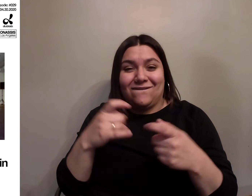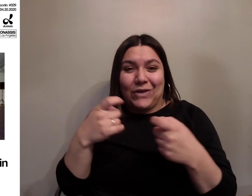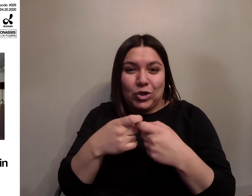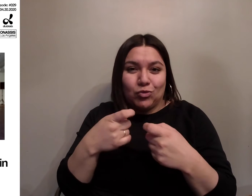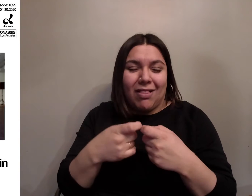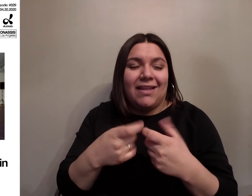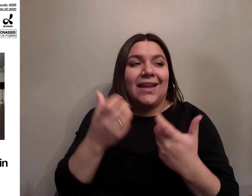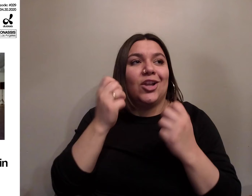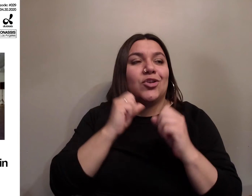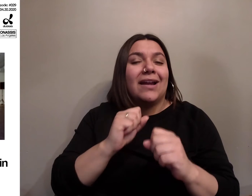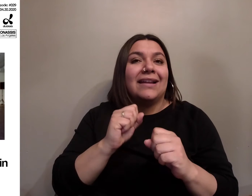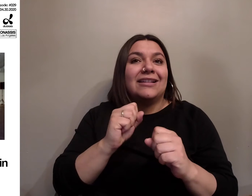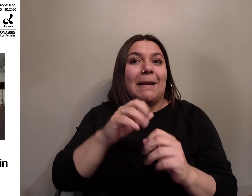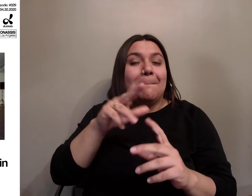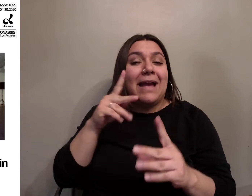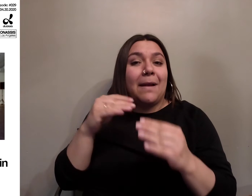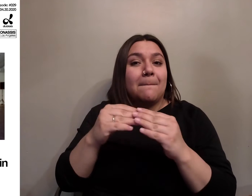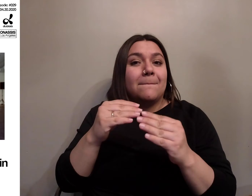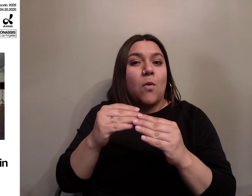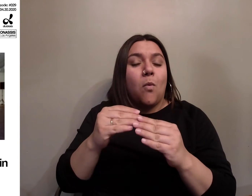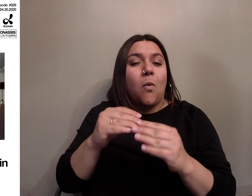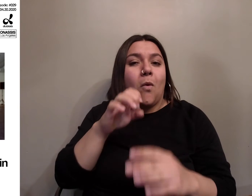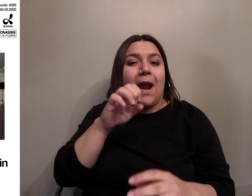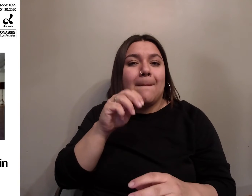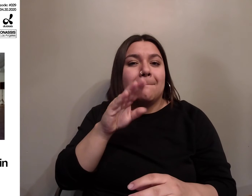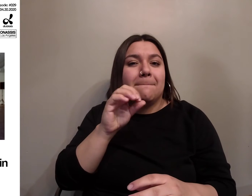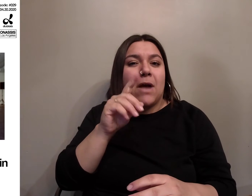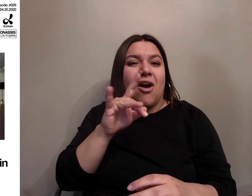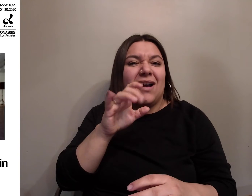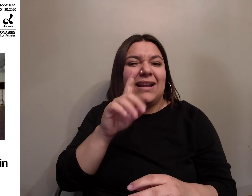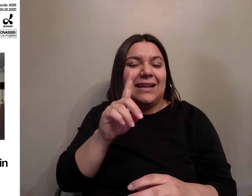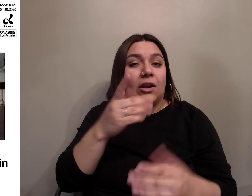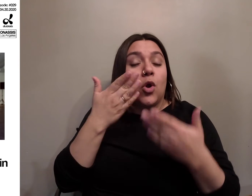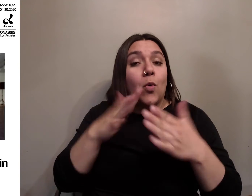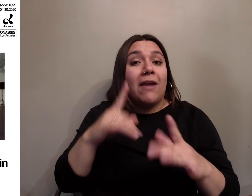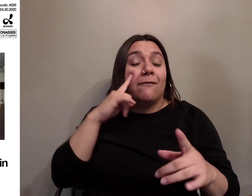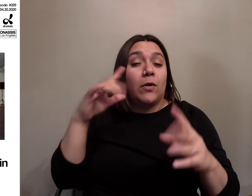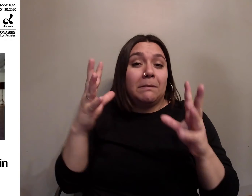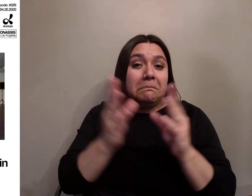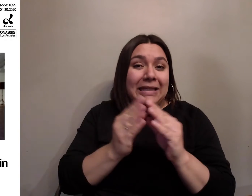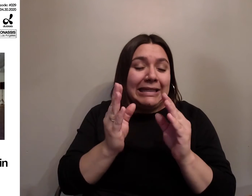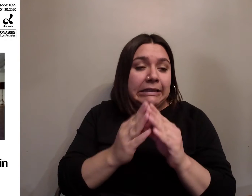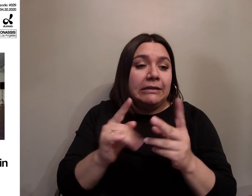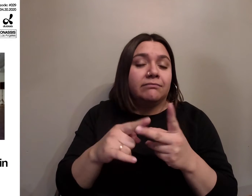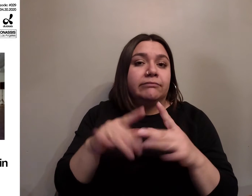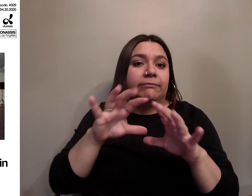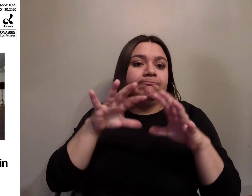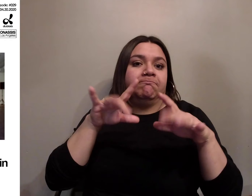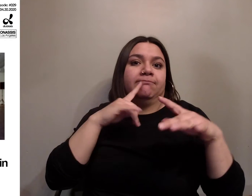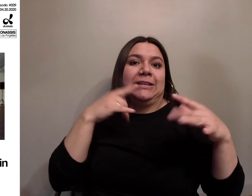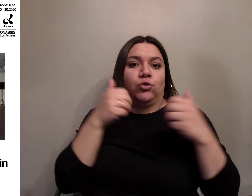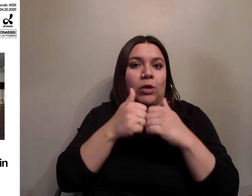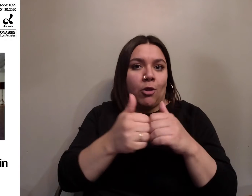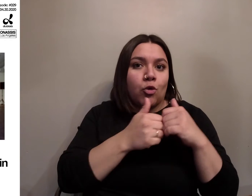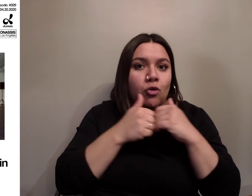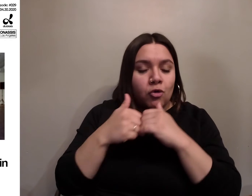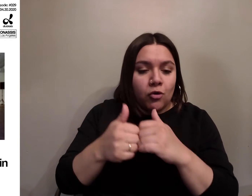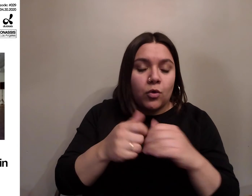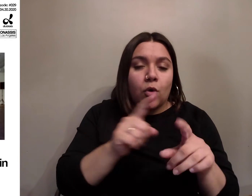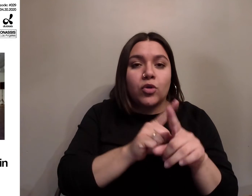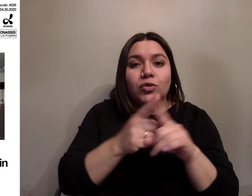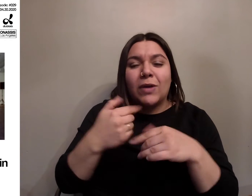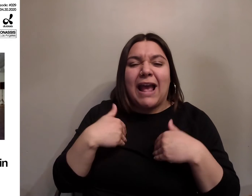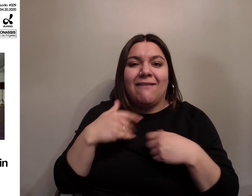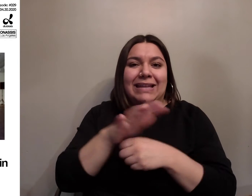physical space specifically. And so this moment is really challenging me on a personal level in my artistic practice,